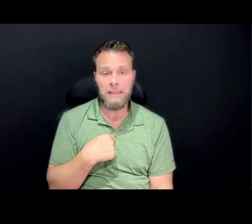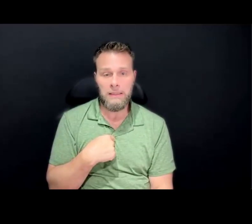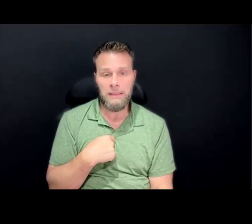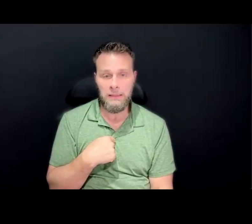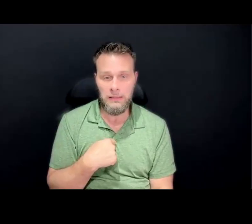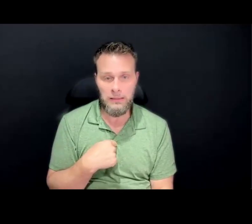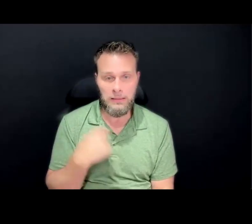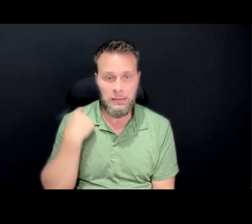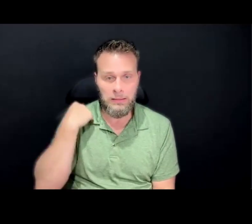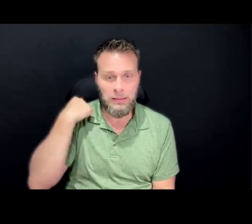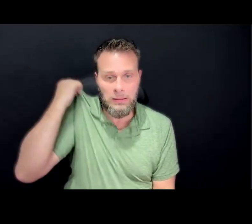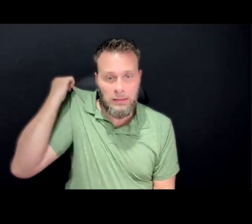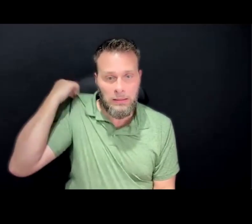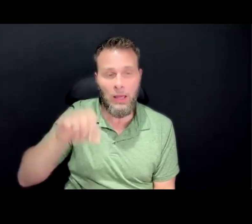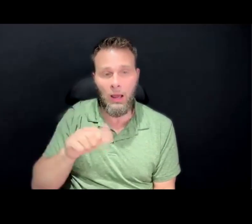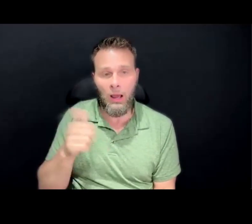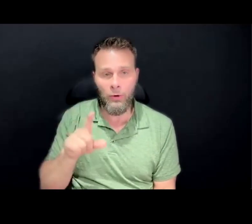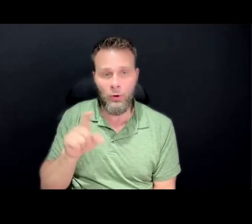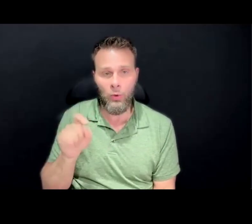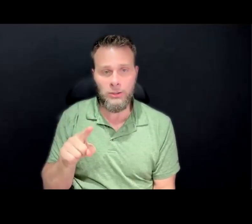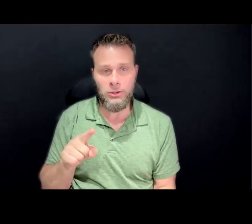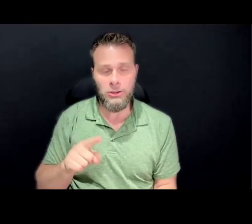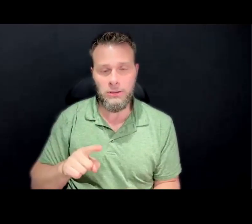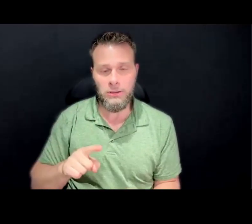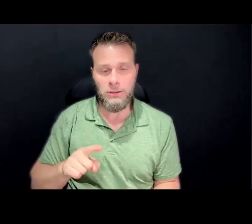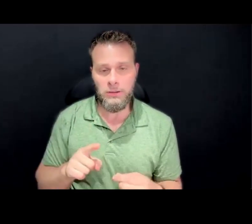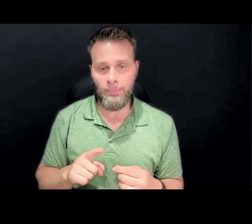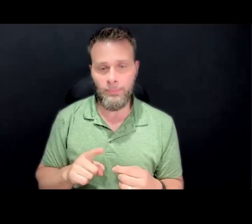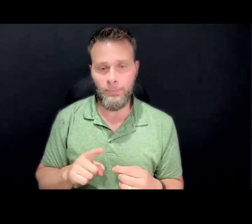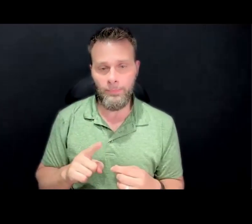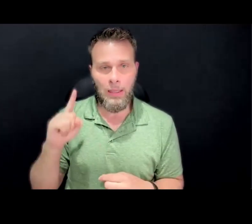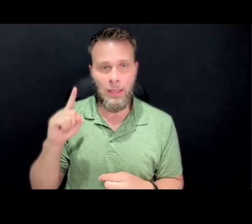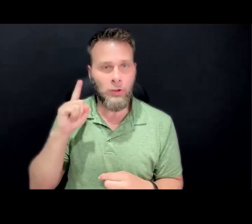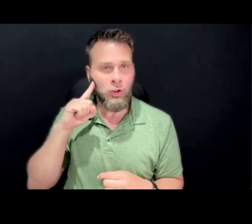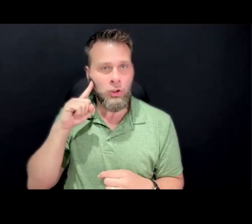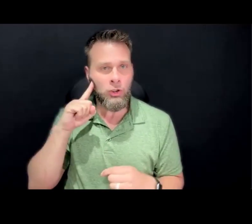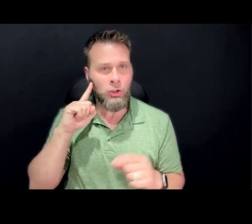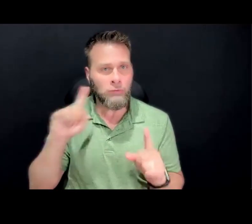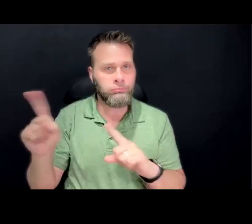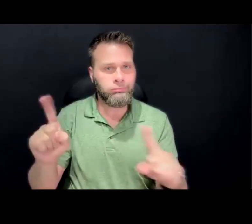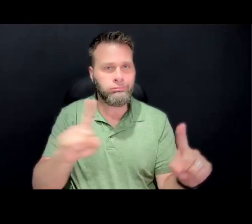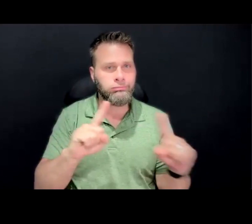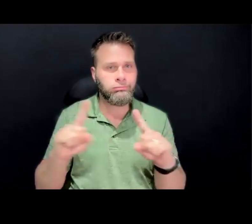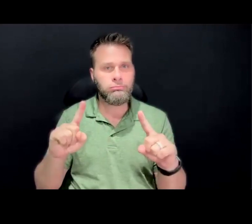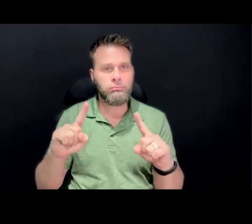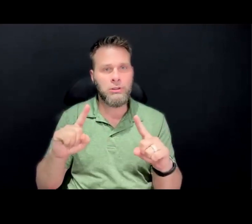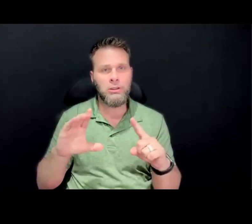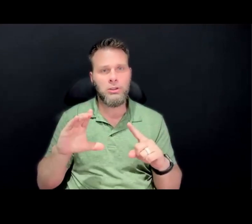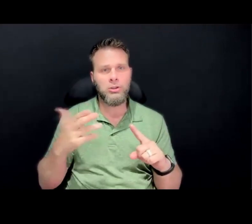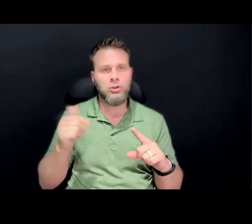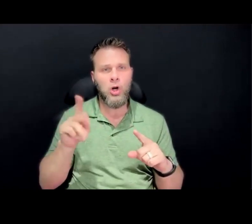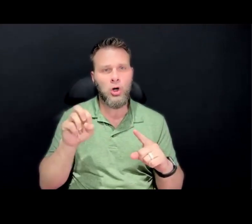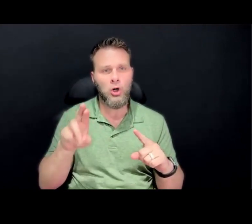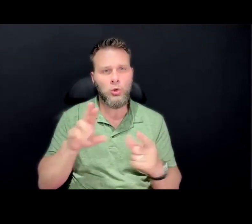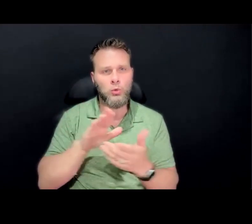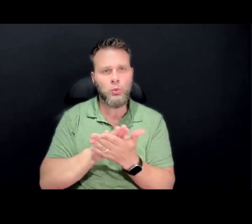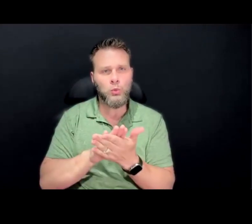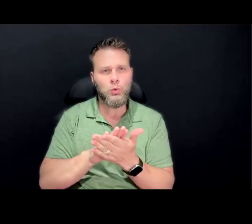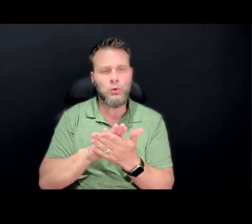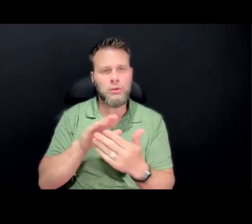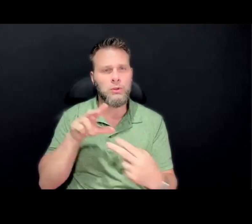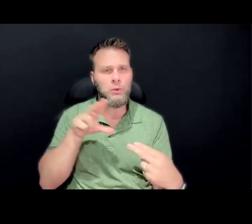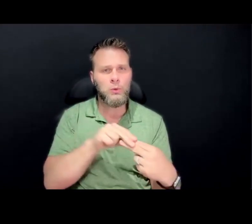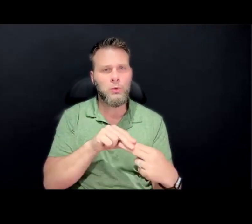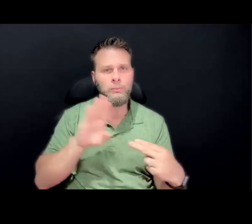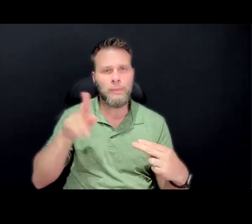Second, I have another question is like I heard some charter school they said they use BPS system,